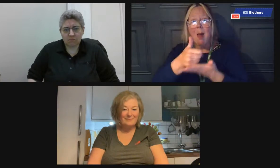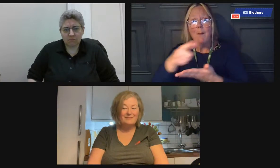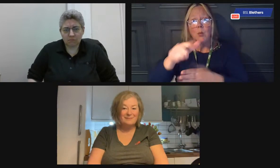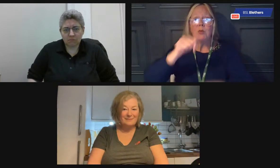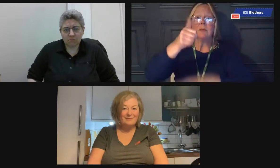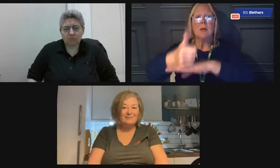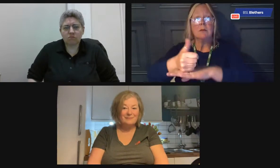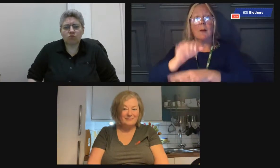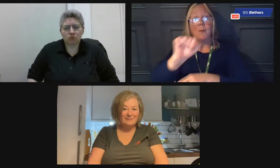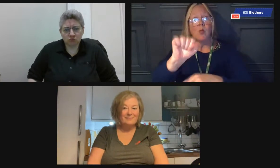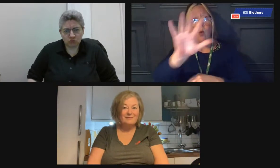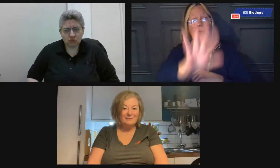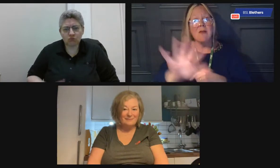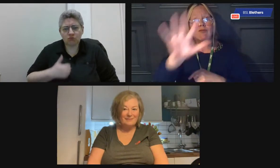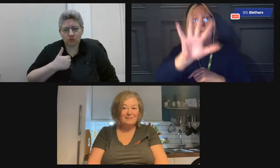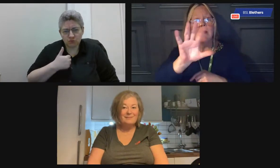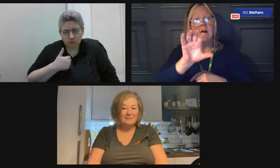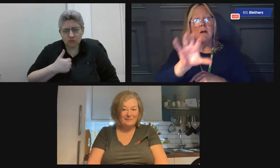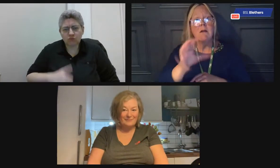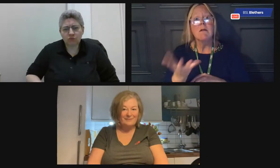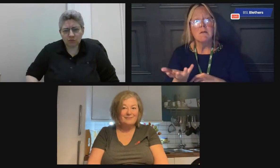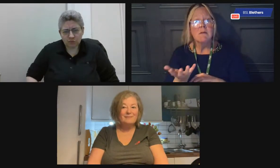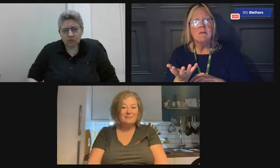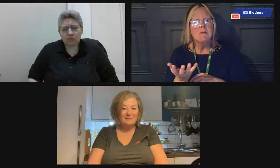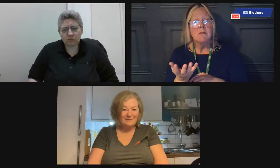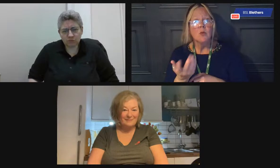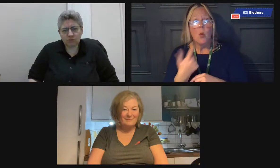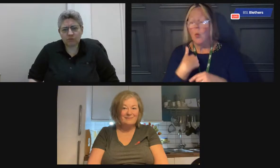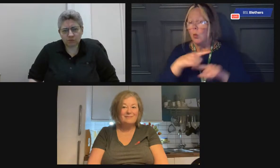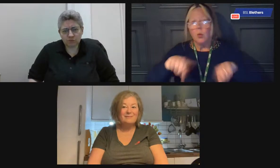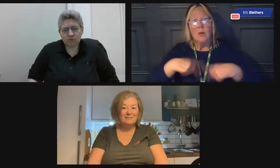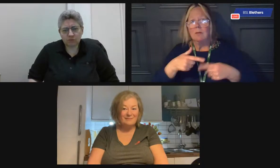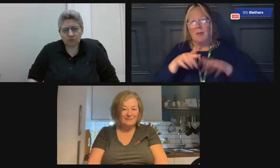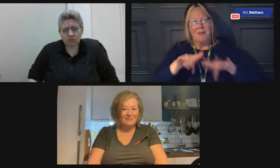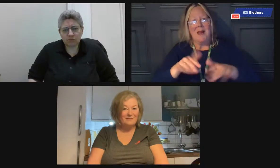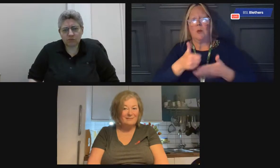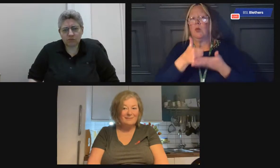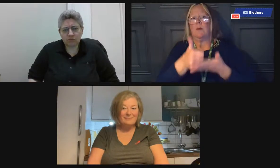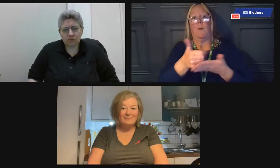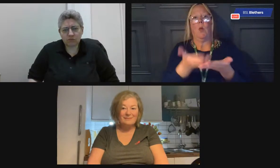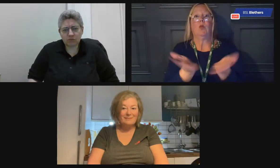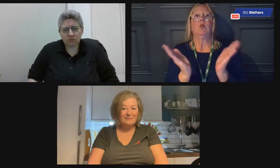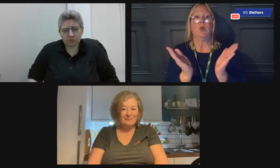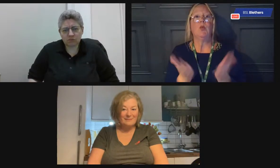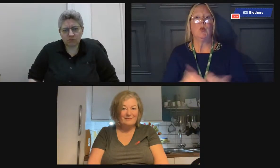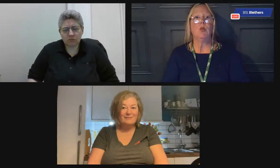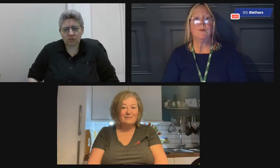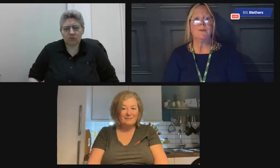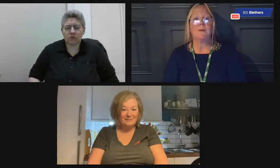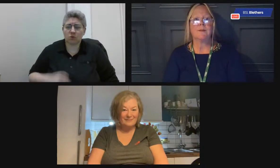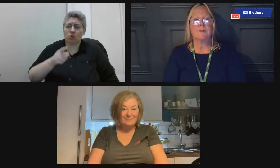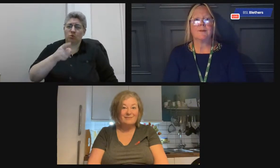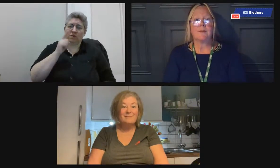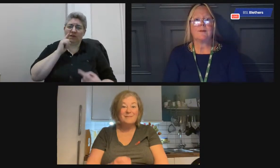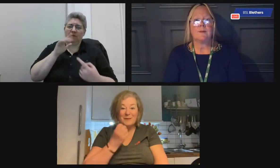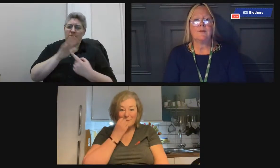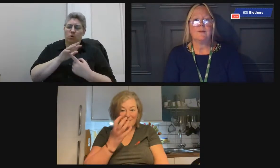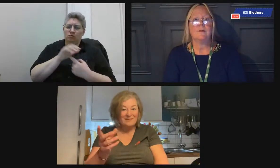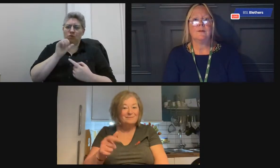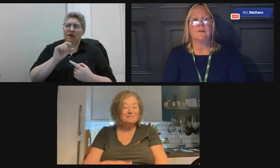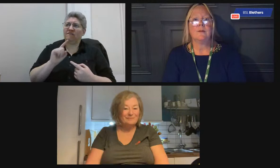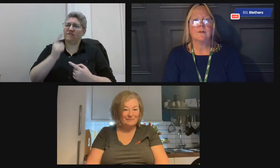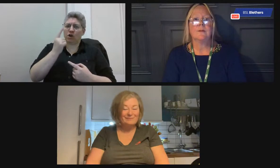Claire, who's our peer group officer, can help you set up your own regional peer group. Wow. We're there to support